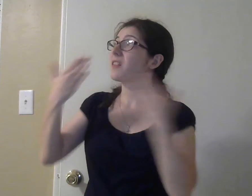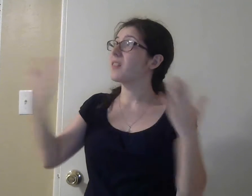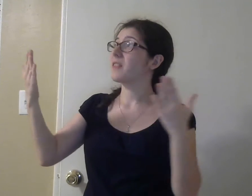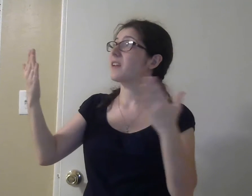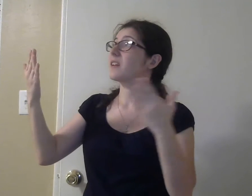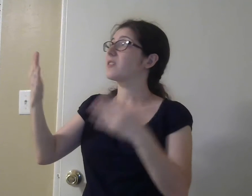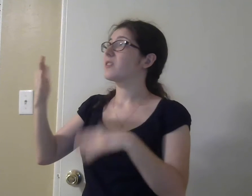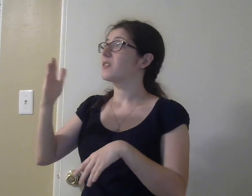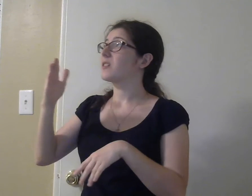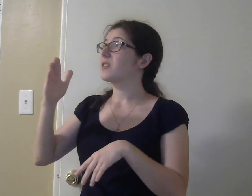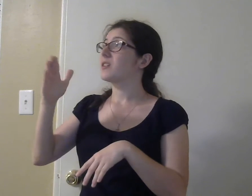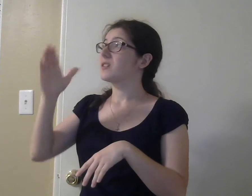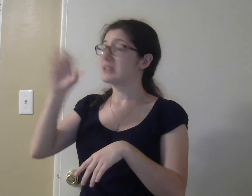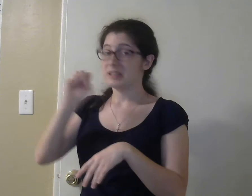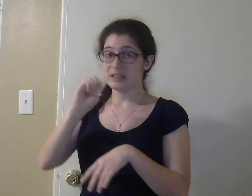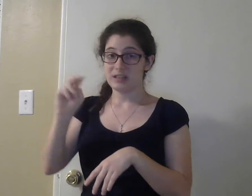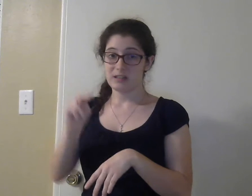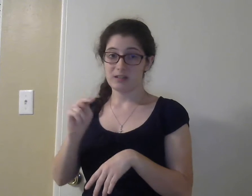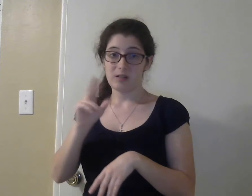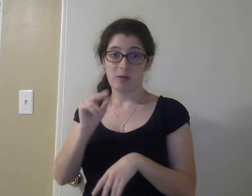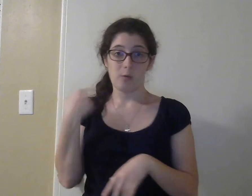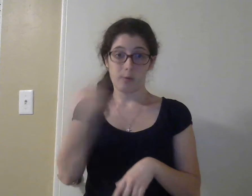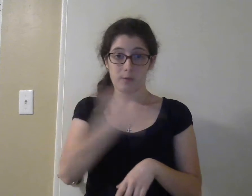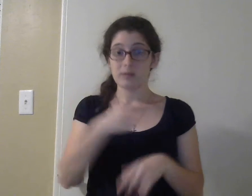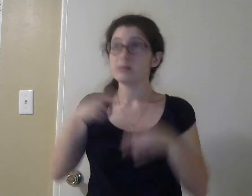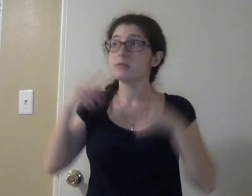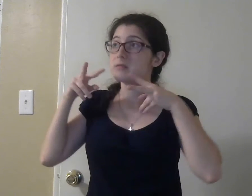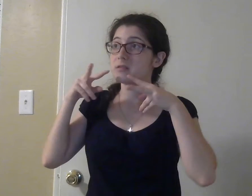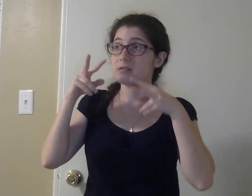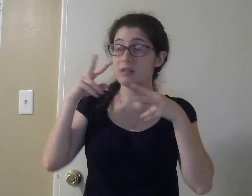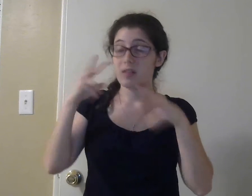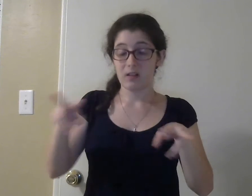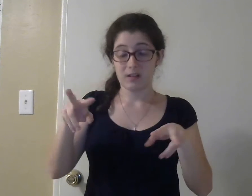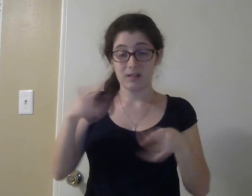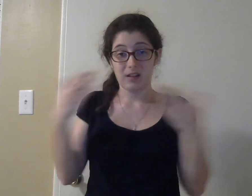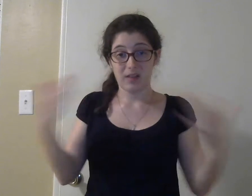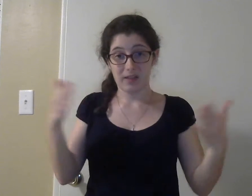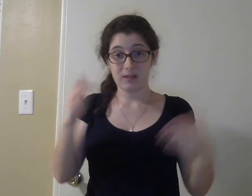things that are seen are transient, but the things that are unseen are eternal. We should cultivate